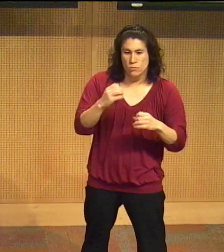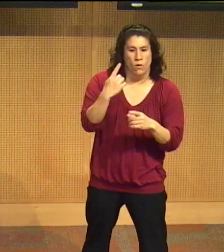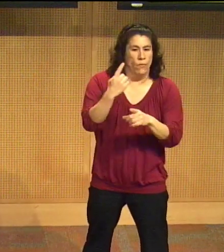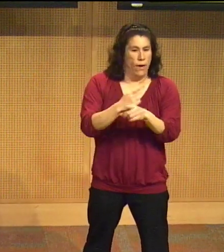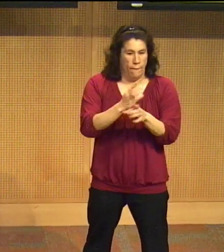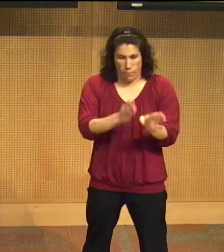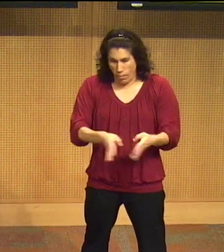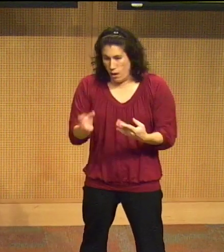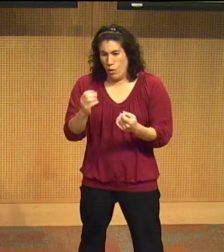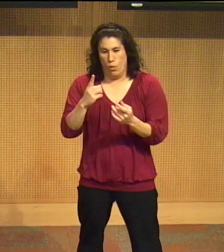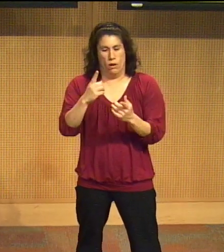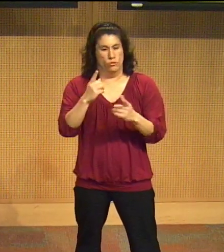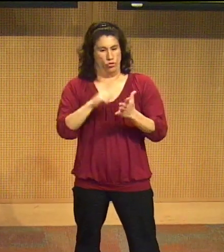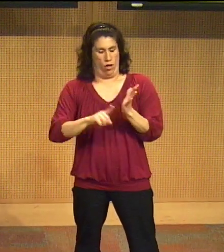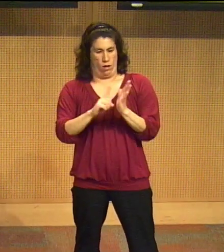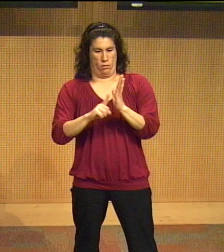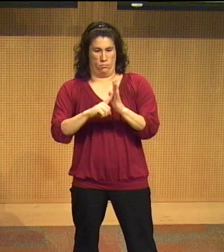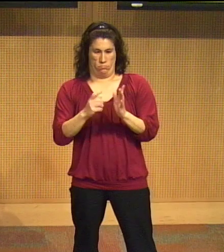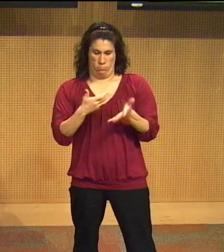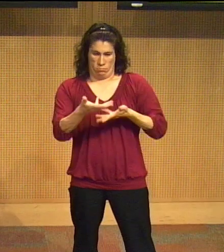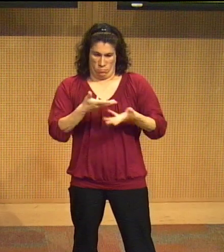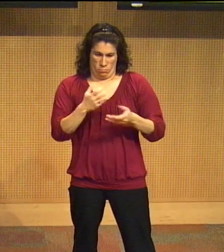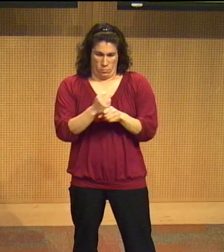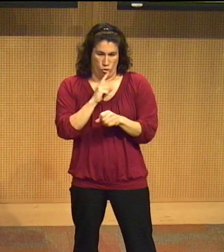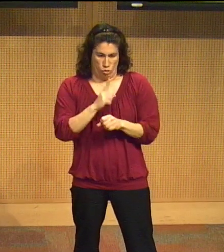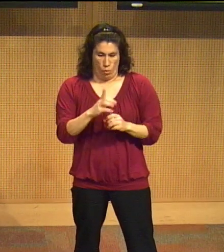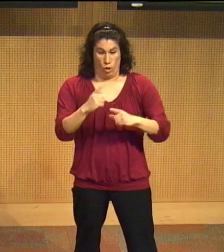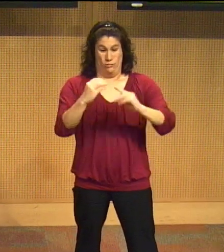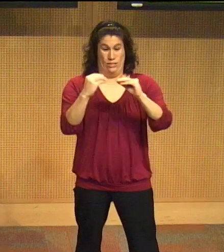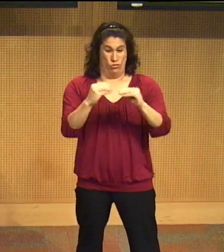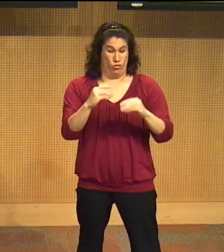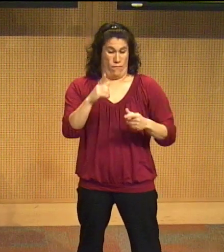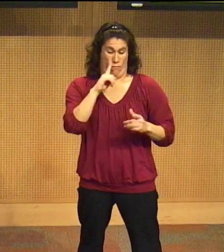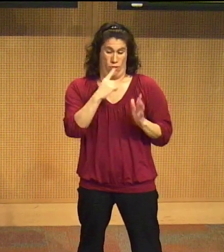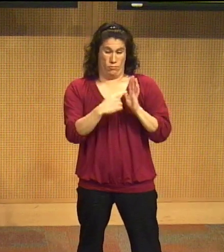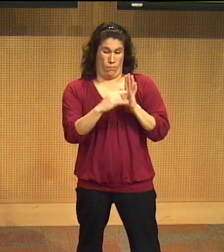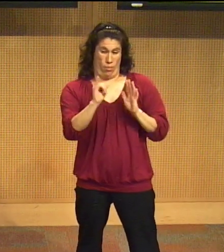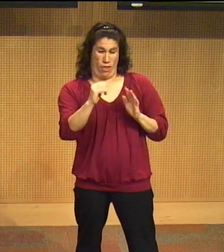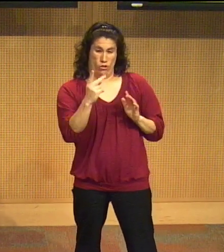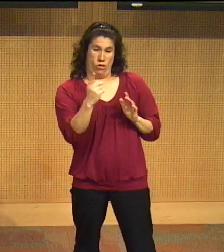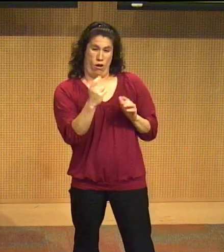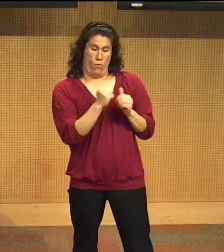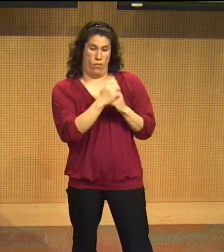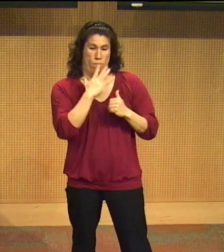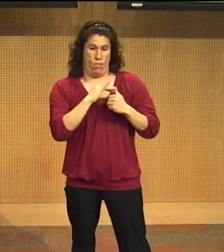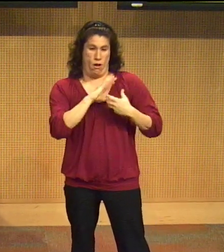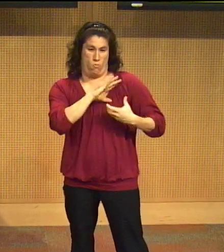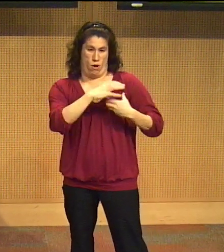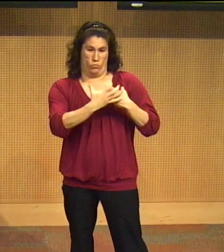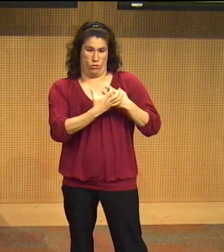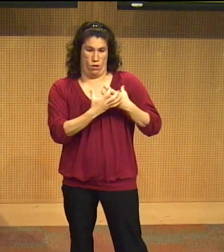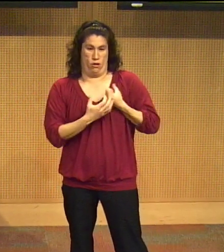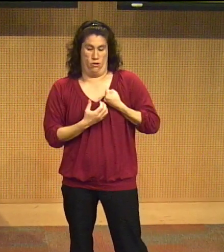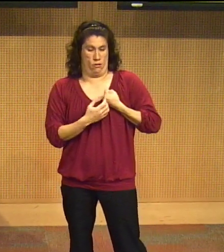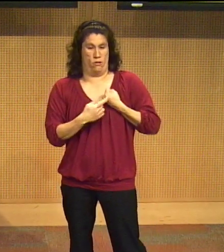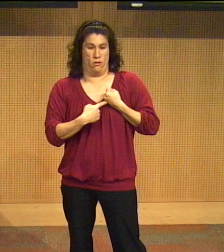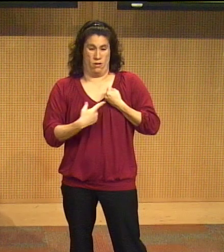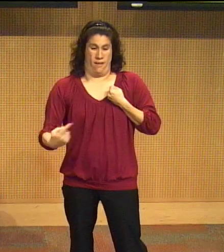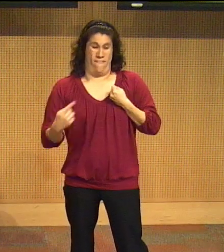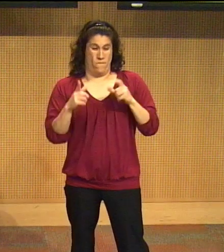action that we're going to take with the animal. We'll check in with one another. There are many opportunities for me to instruct them in procedures. For example,